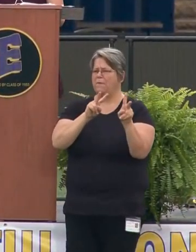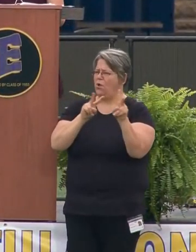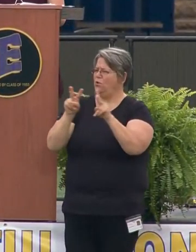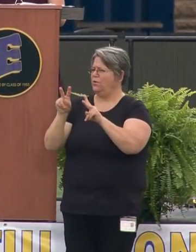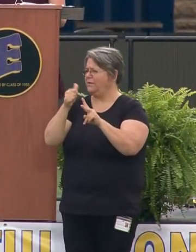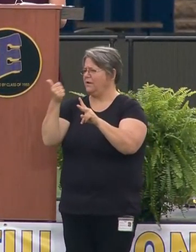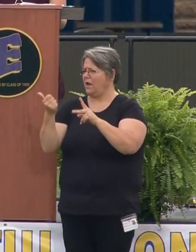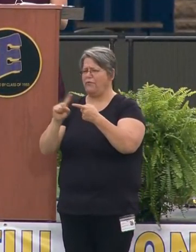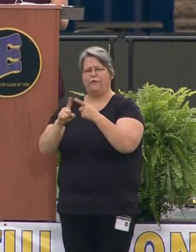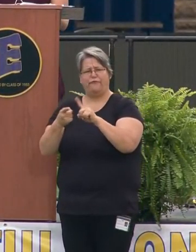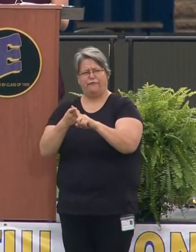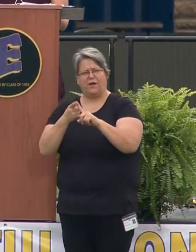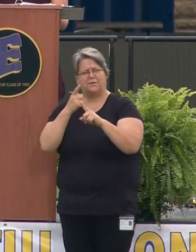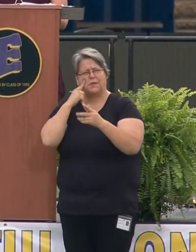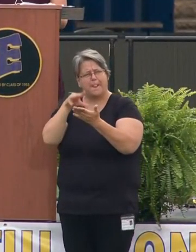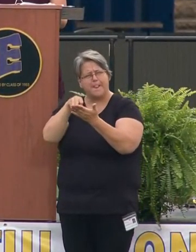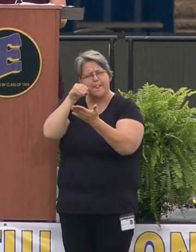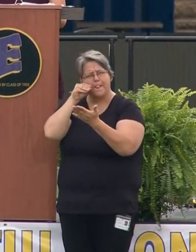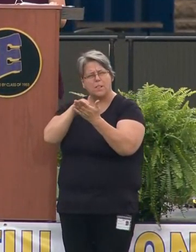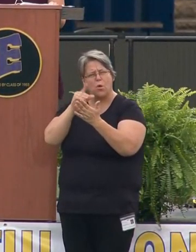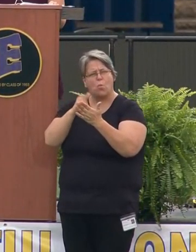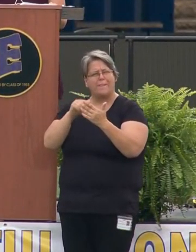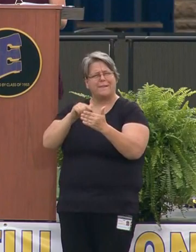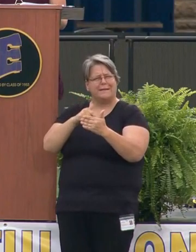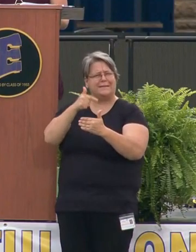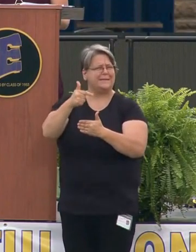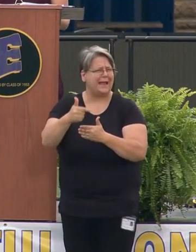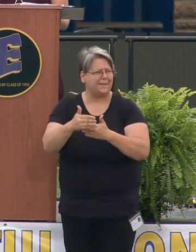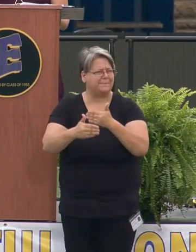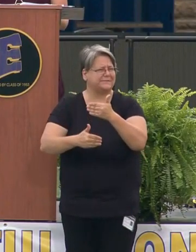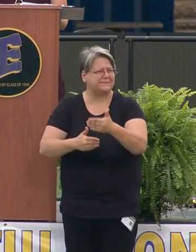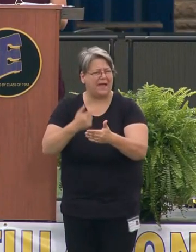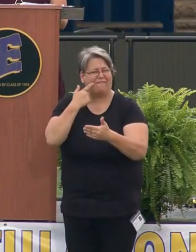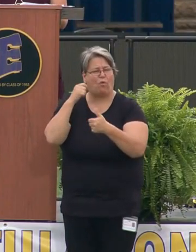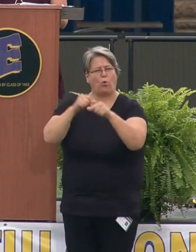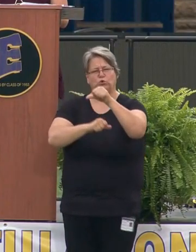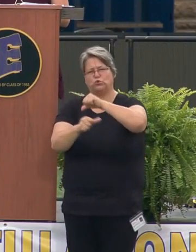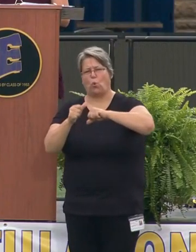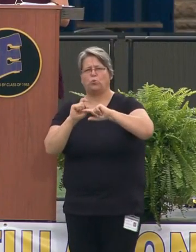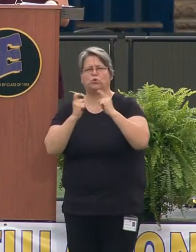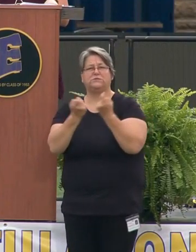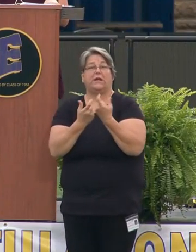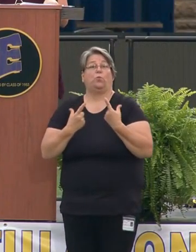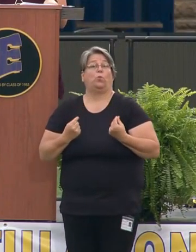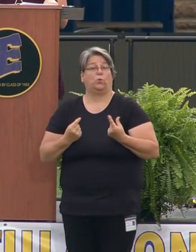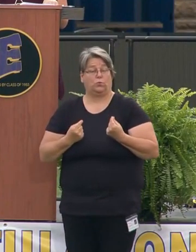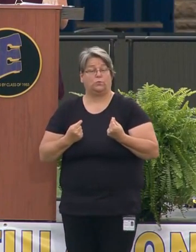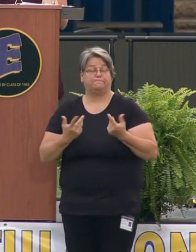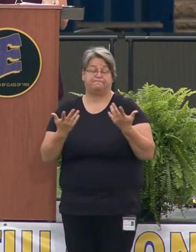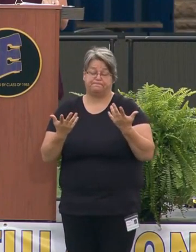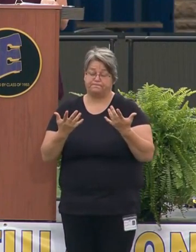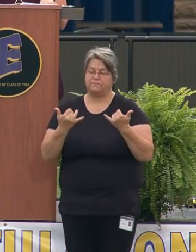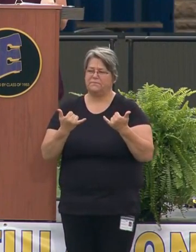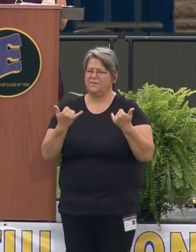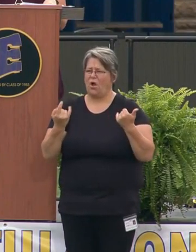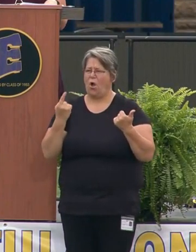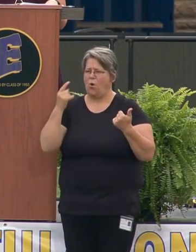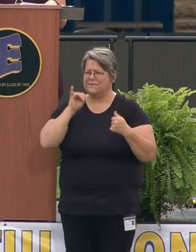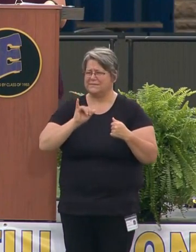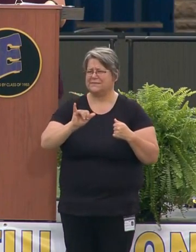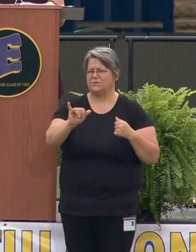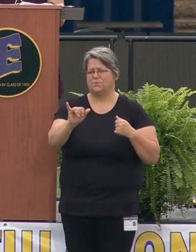peers as you learned what next big step you were going to take for social change. This is and will always